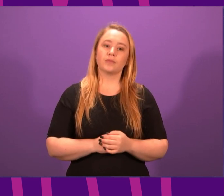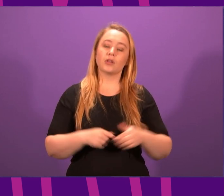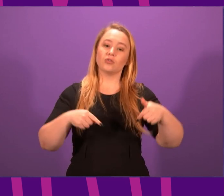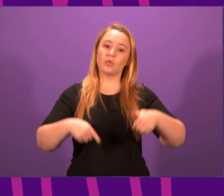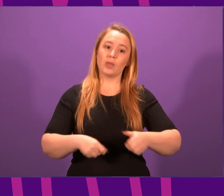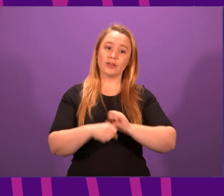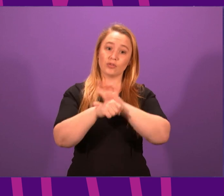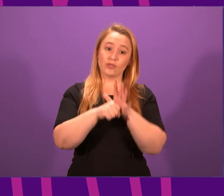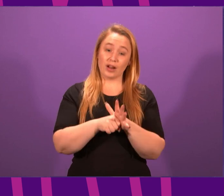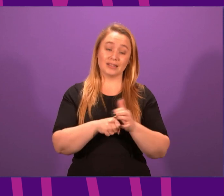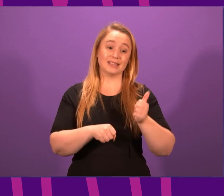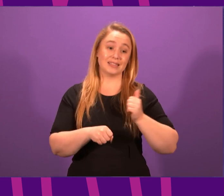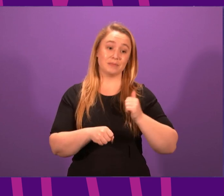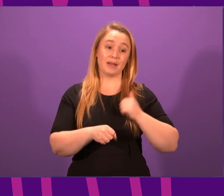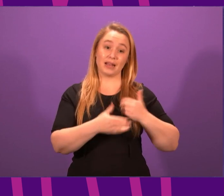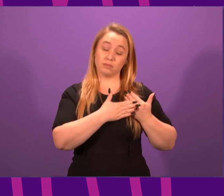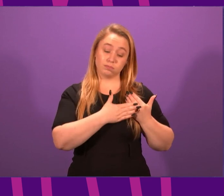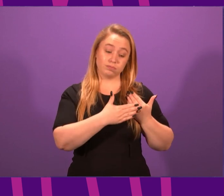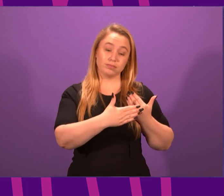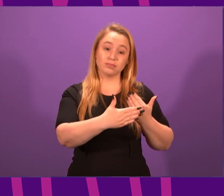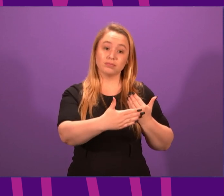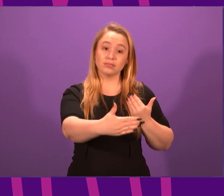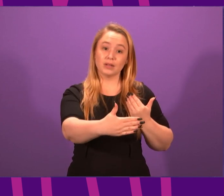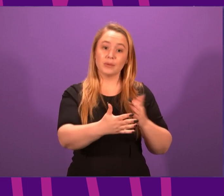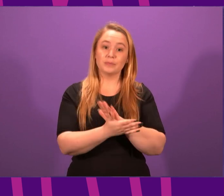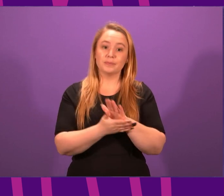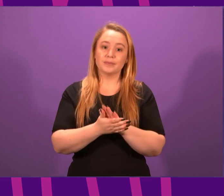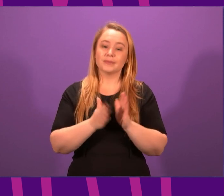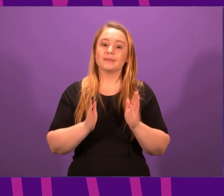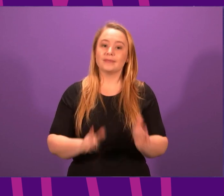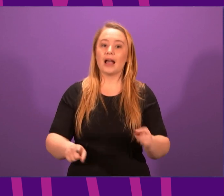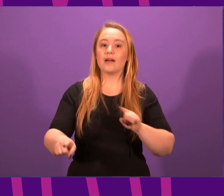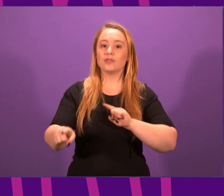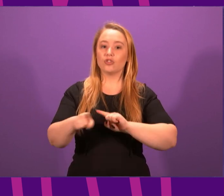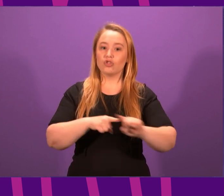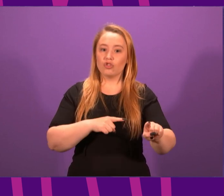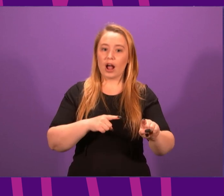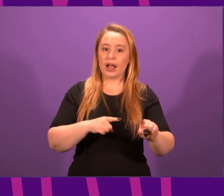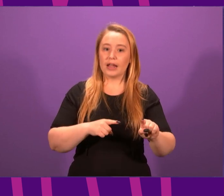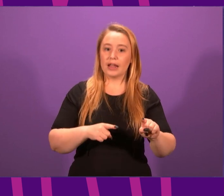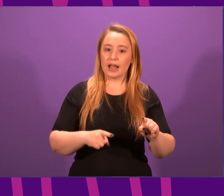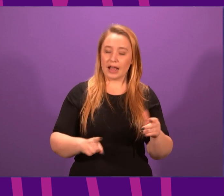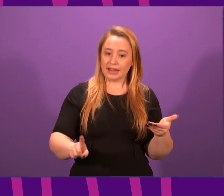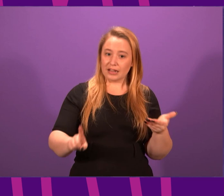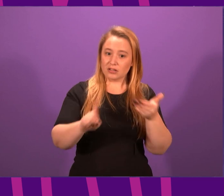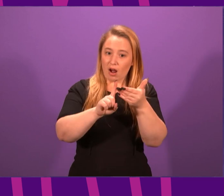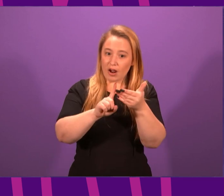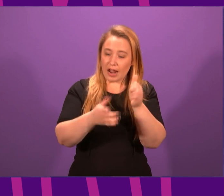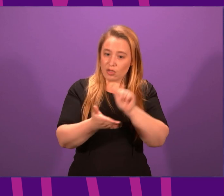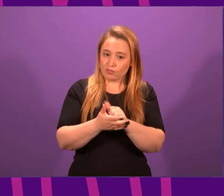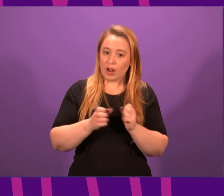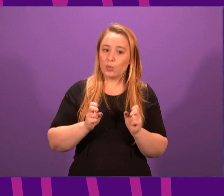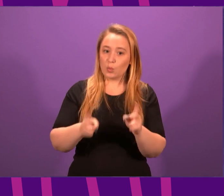this virus for a while, it also means that we must try to be proportionate and as targeted as possible